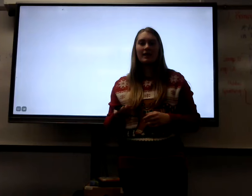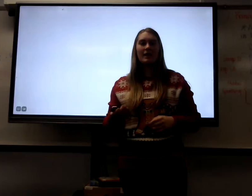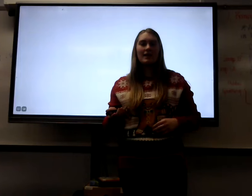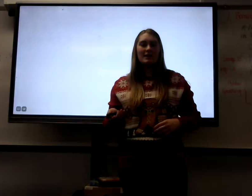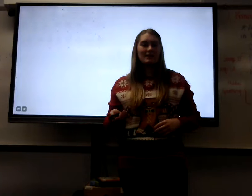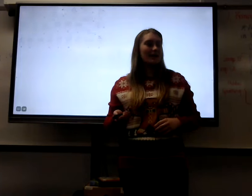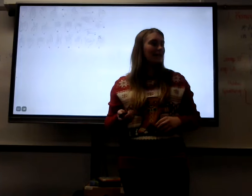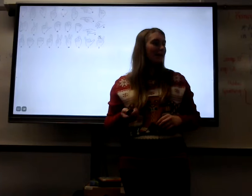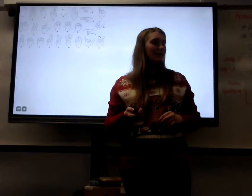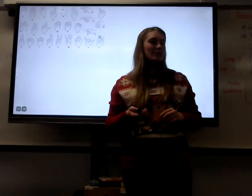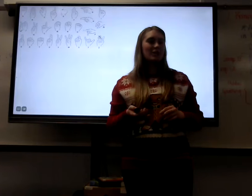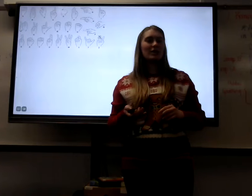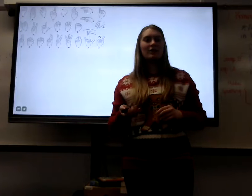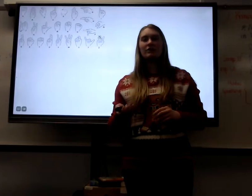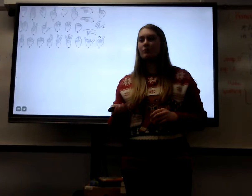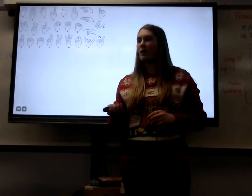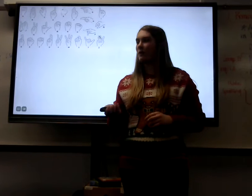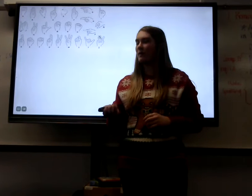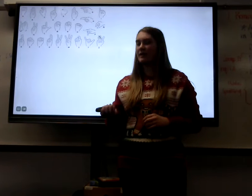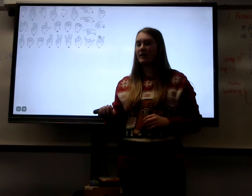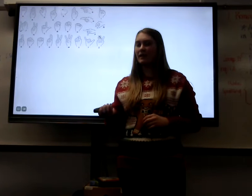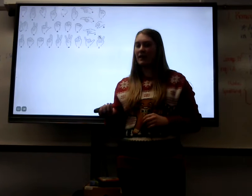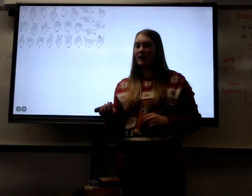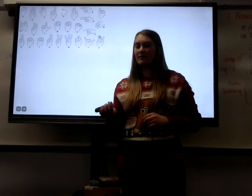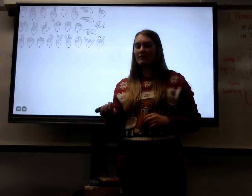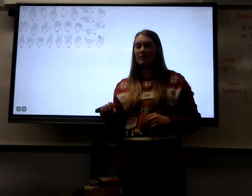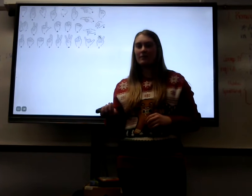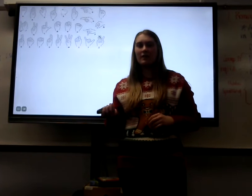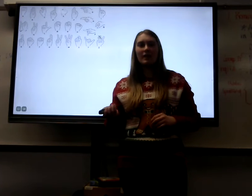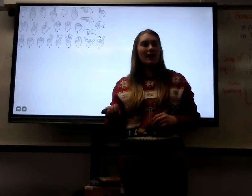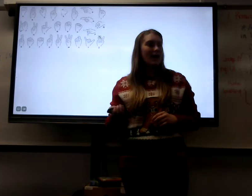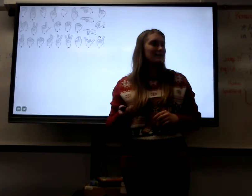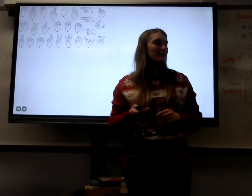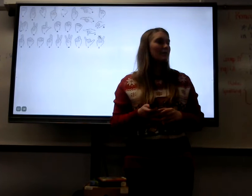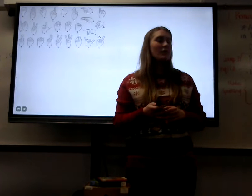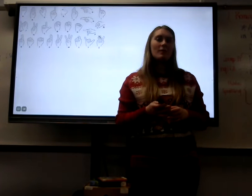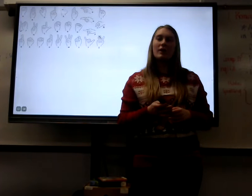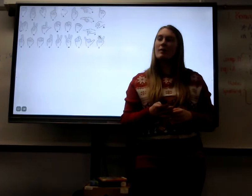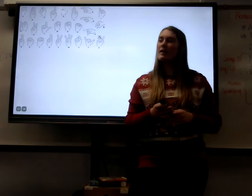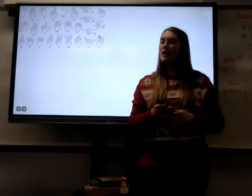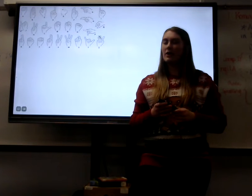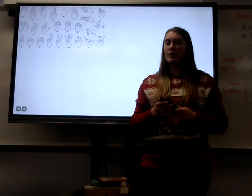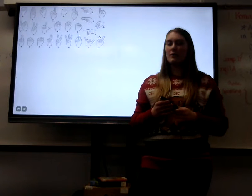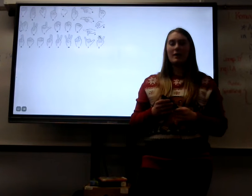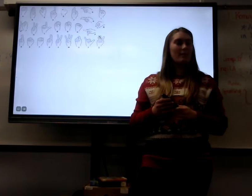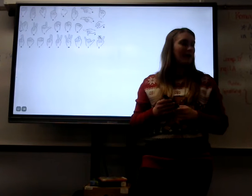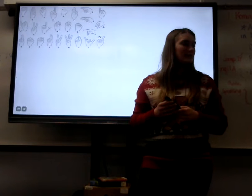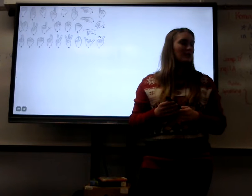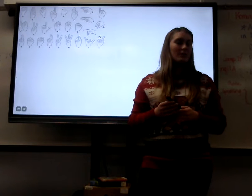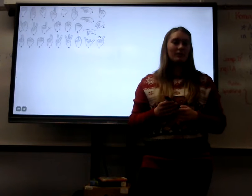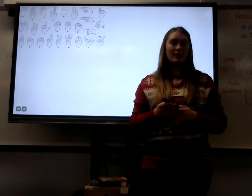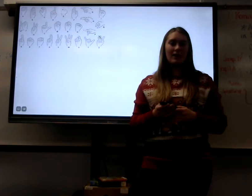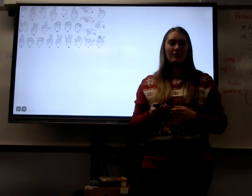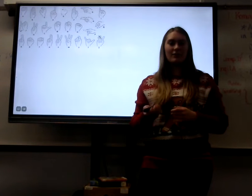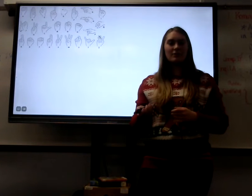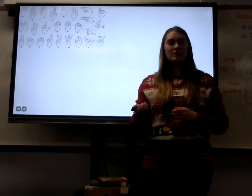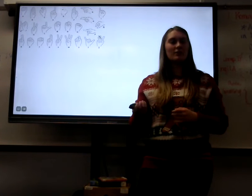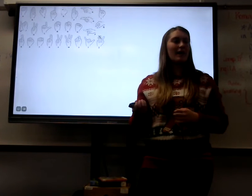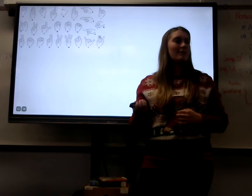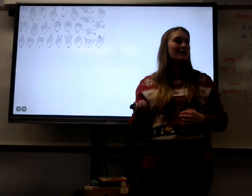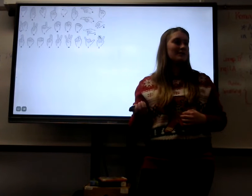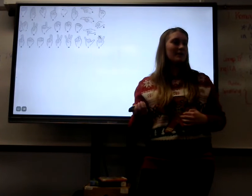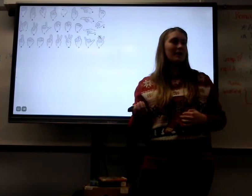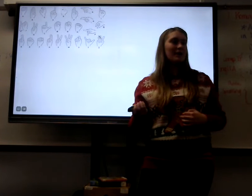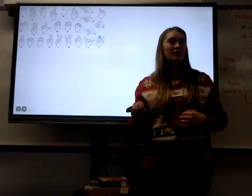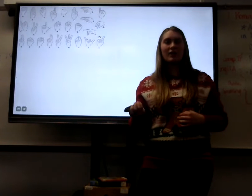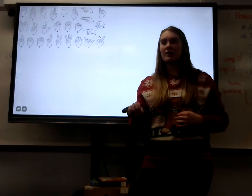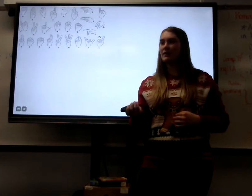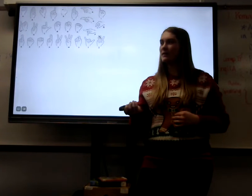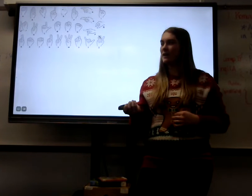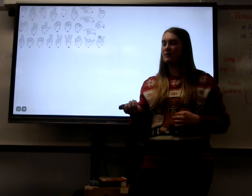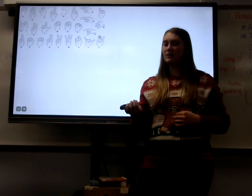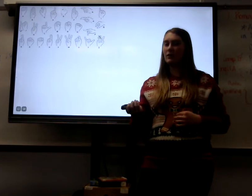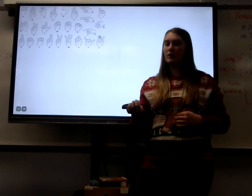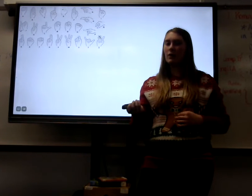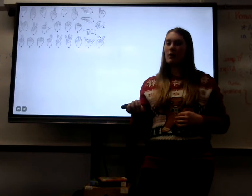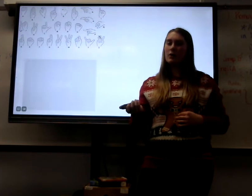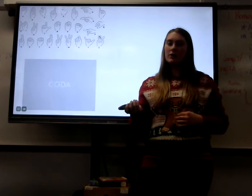Sign Language is a huge part of my daily life. As some of you may or may not know, my parents are both deaf, so that makes me a child of a deaf adult, or